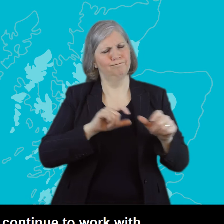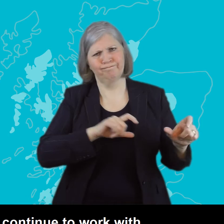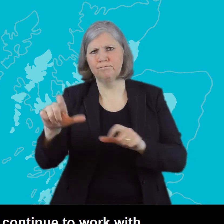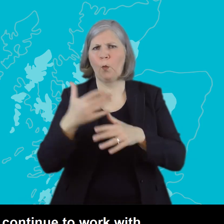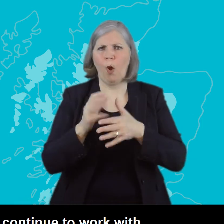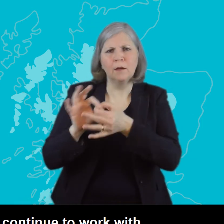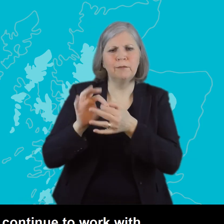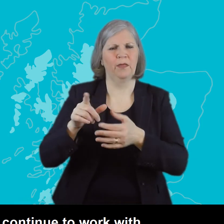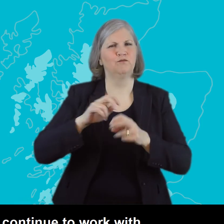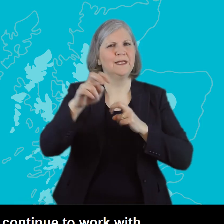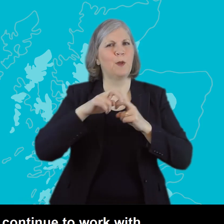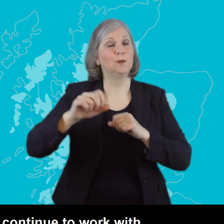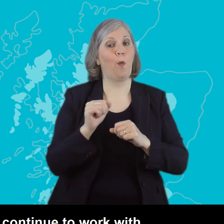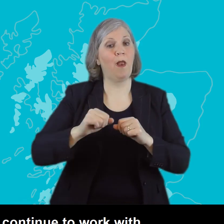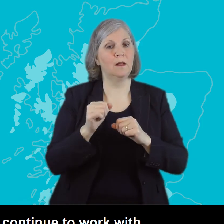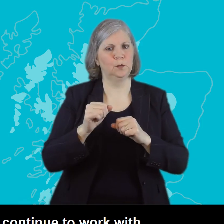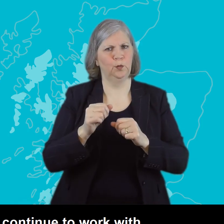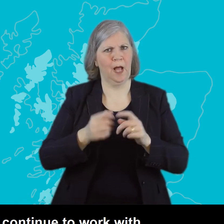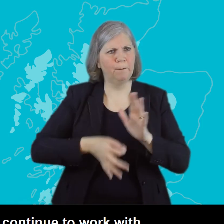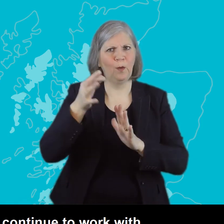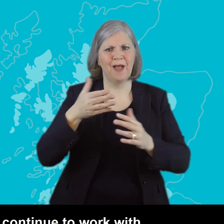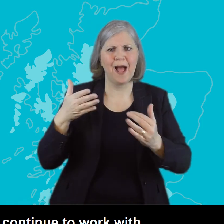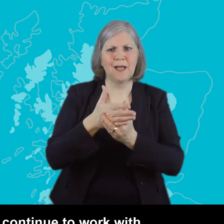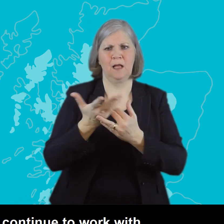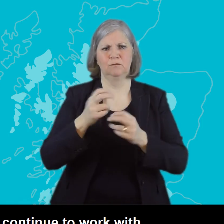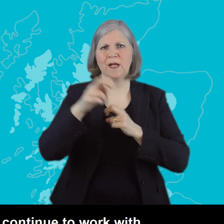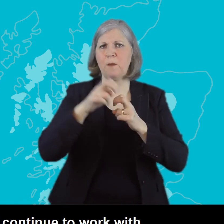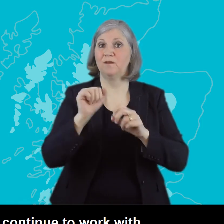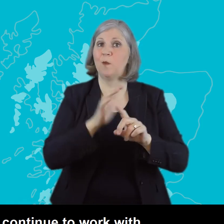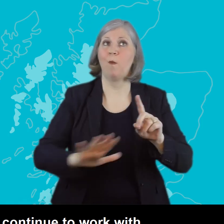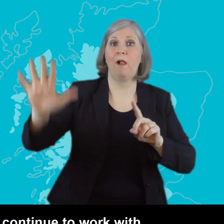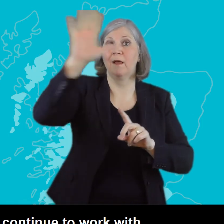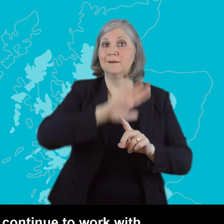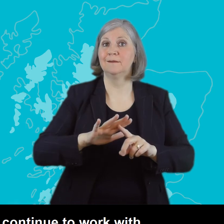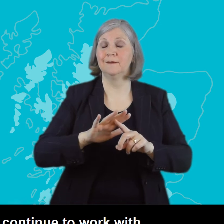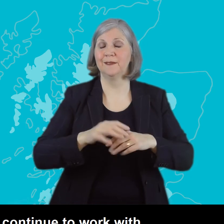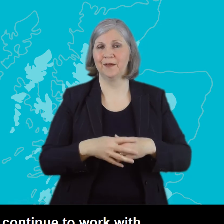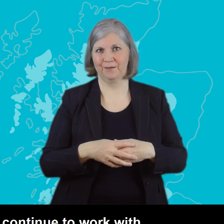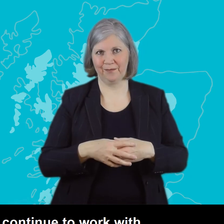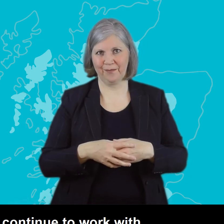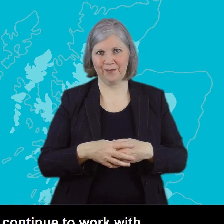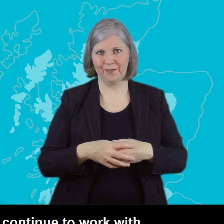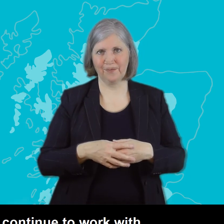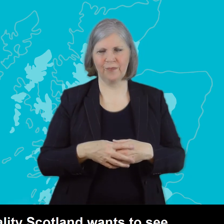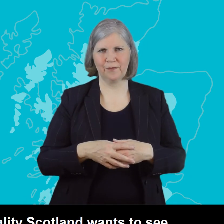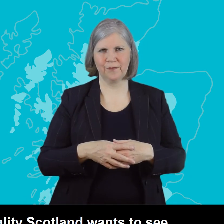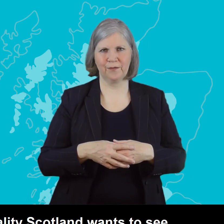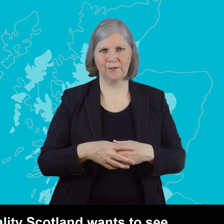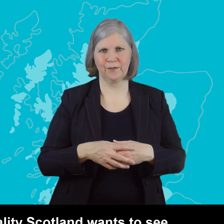Disability Equality Scotland will continue to work with Transport Scotland to improve accessible transport in Scotland.